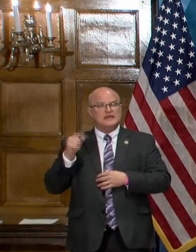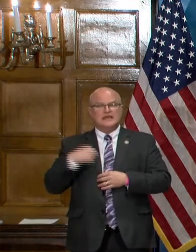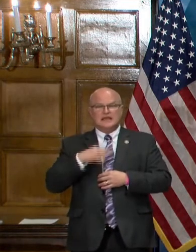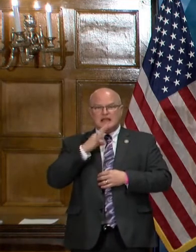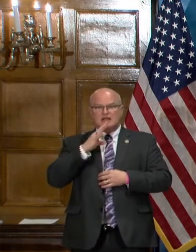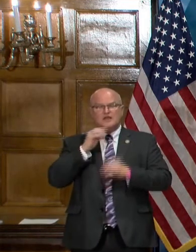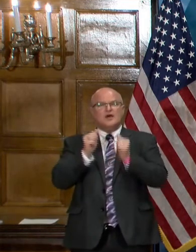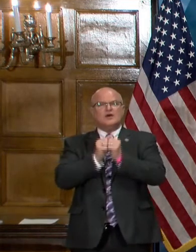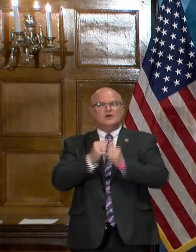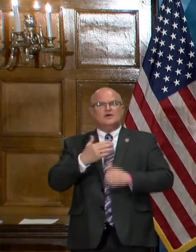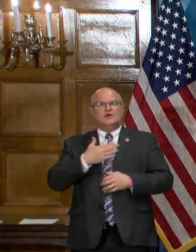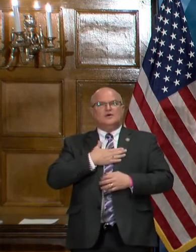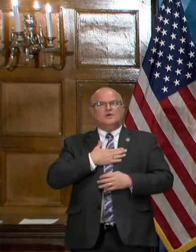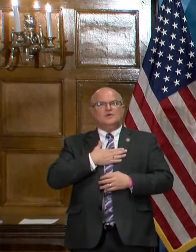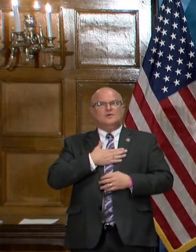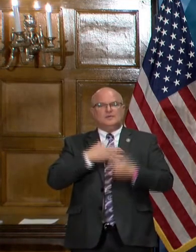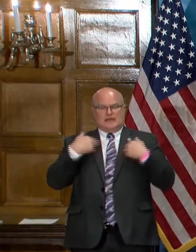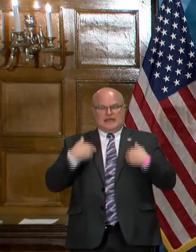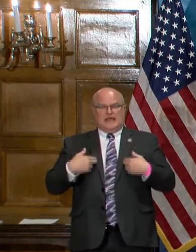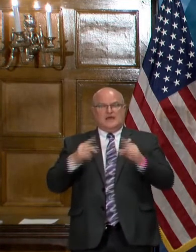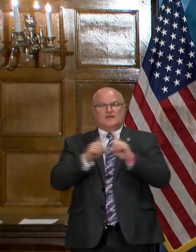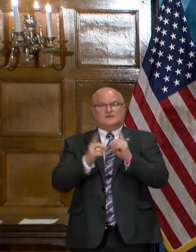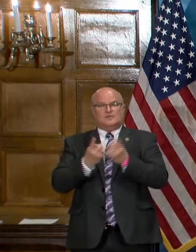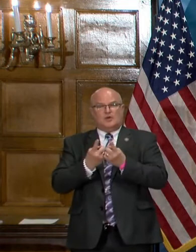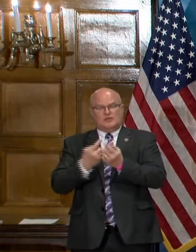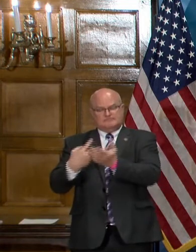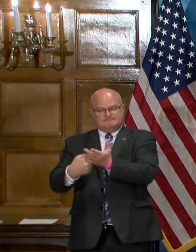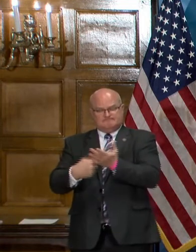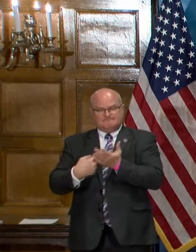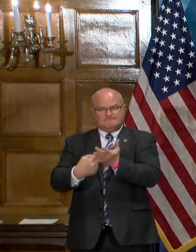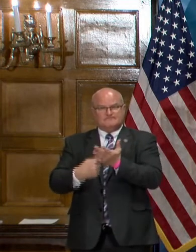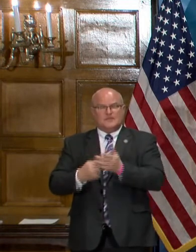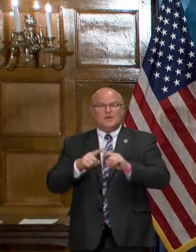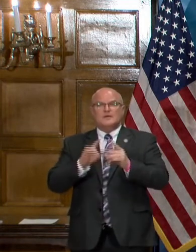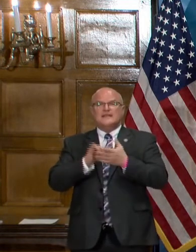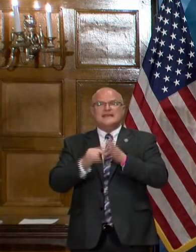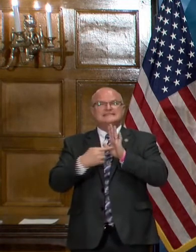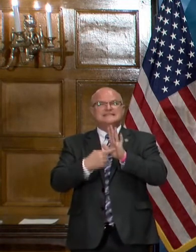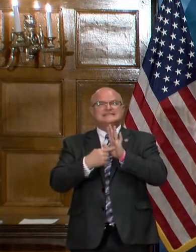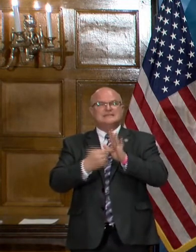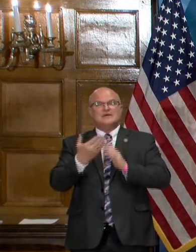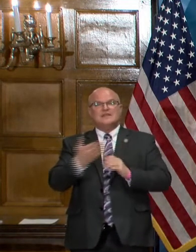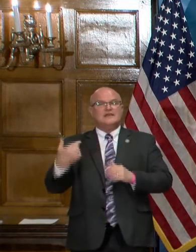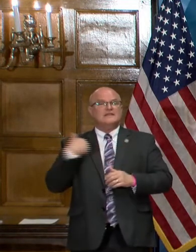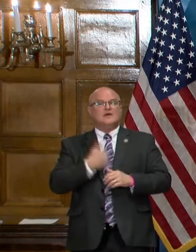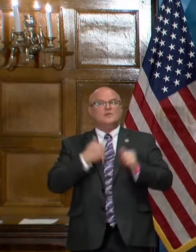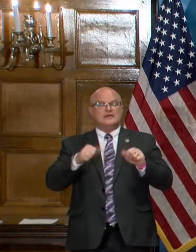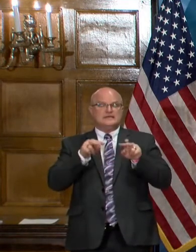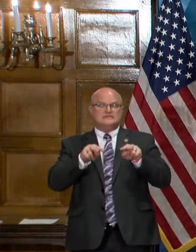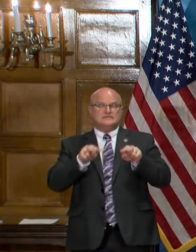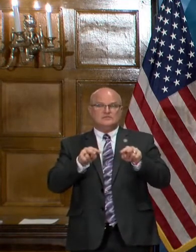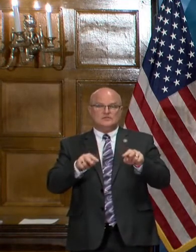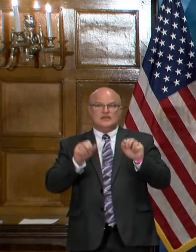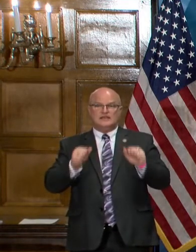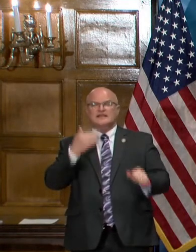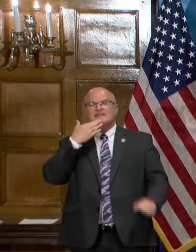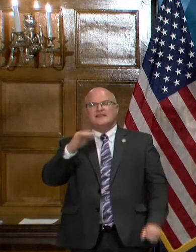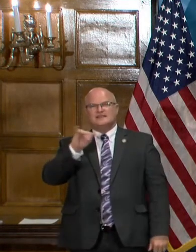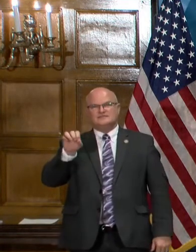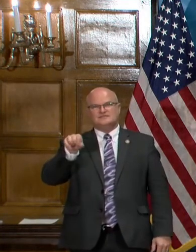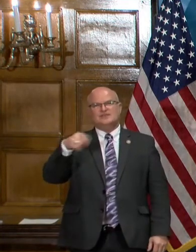talked to the health department on those, but that's an example of things that we can continue to look at. Thank you,